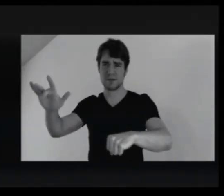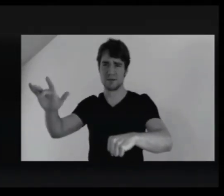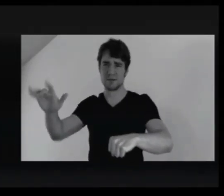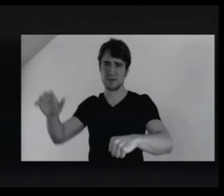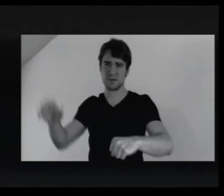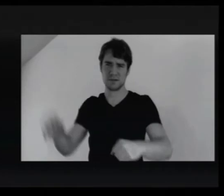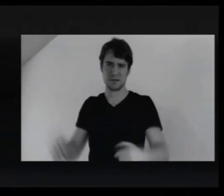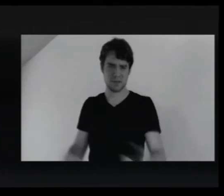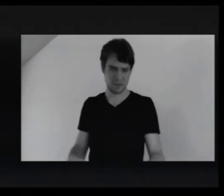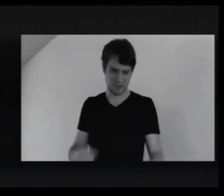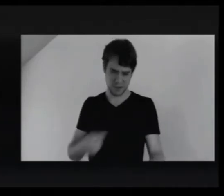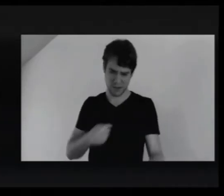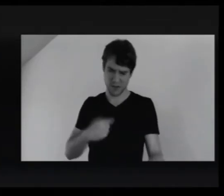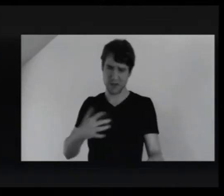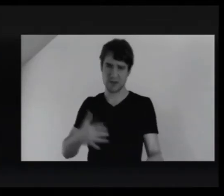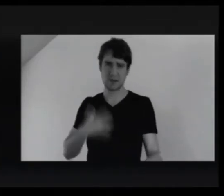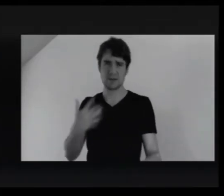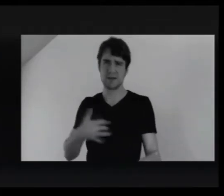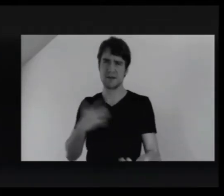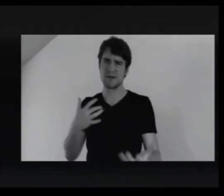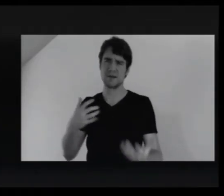I forgot how to rhyme.